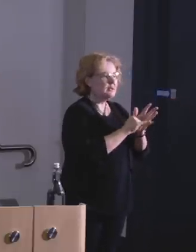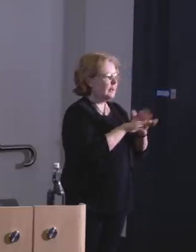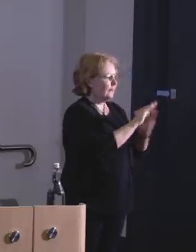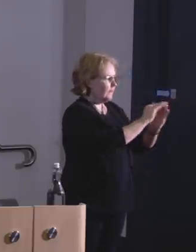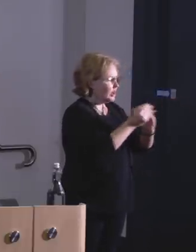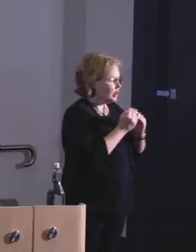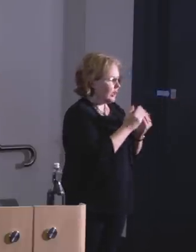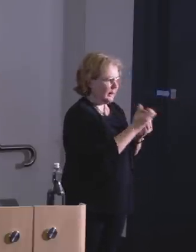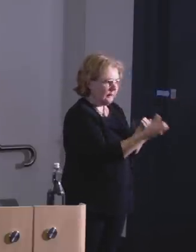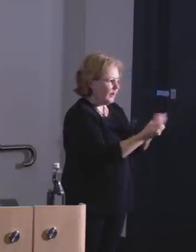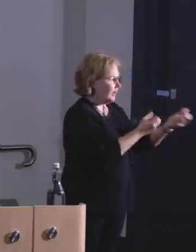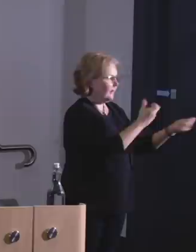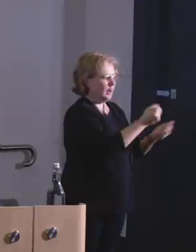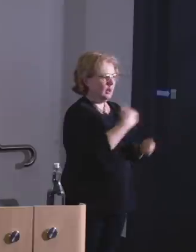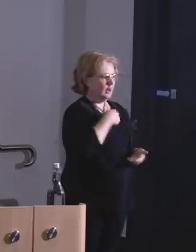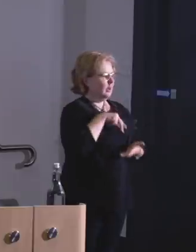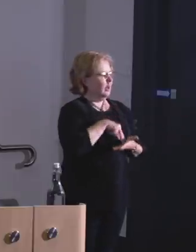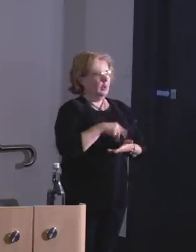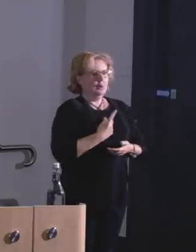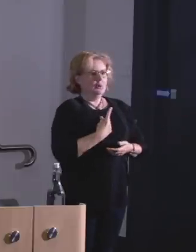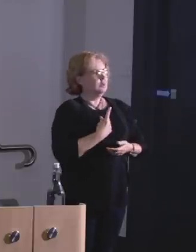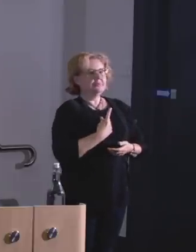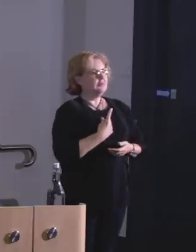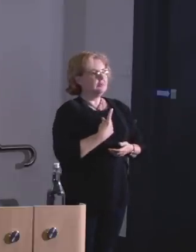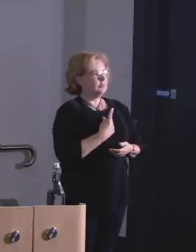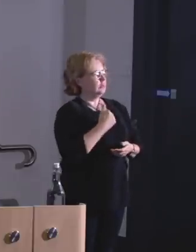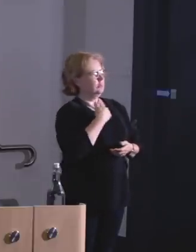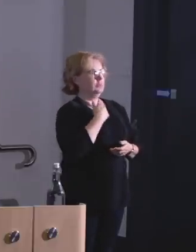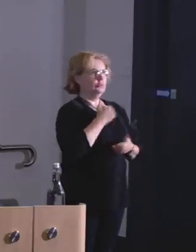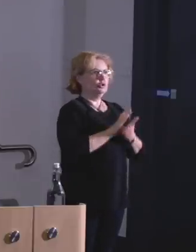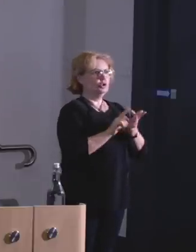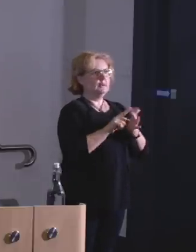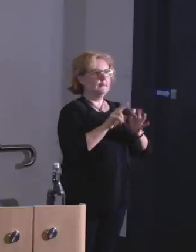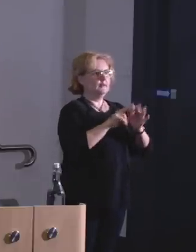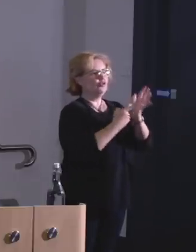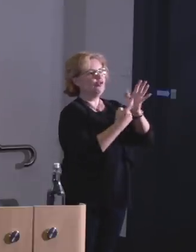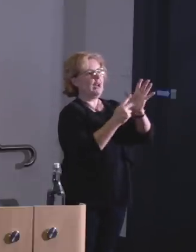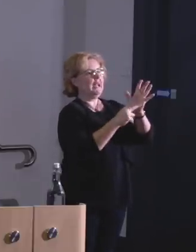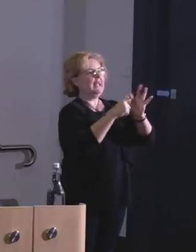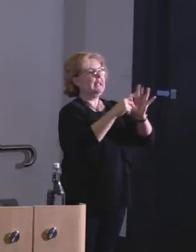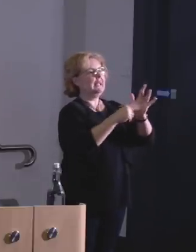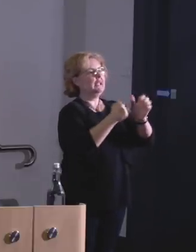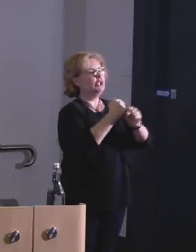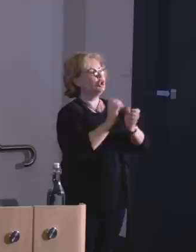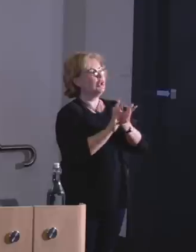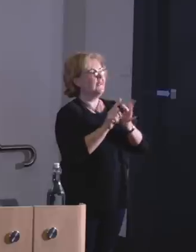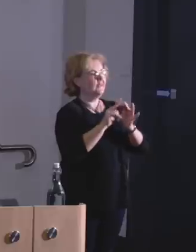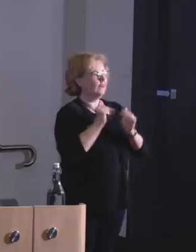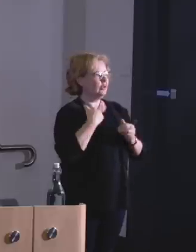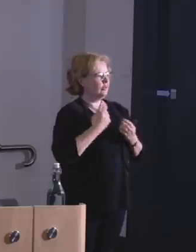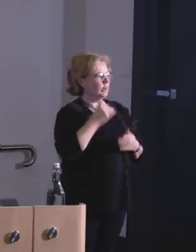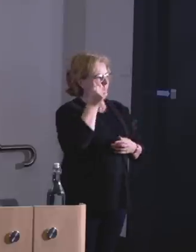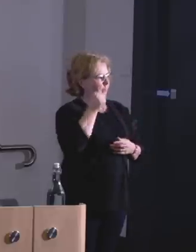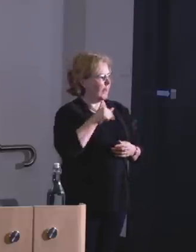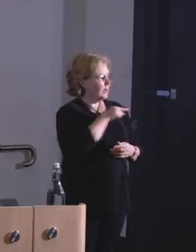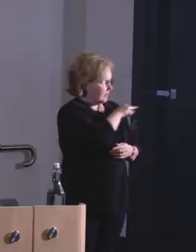I didn't need to stand on the fact that I was the ranking chief. I knew I was the ranking chief, they knew